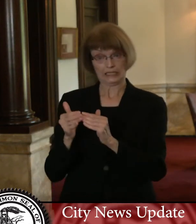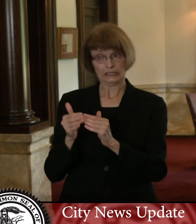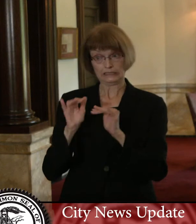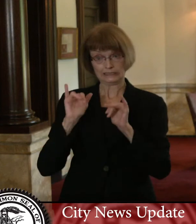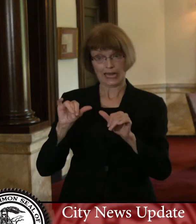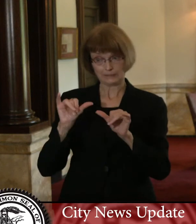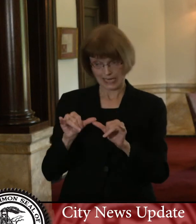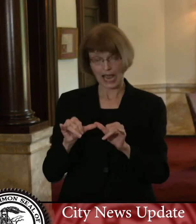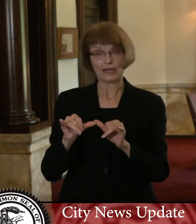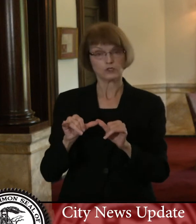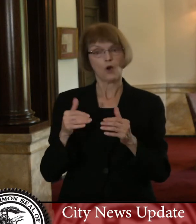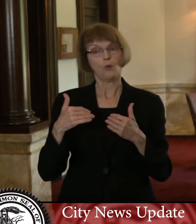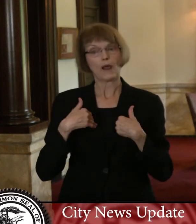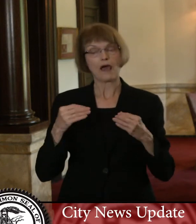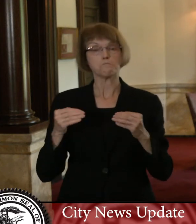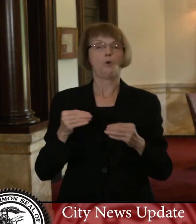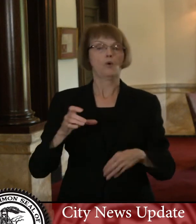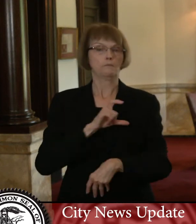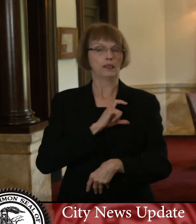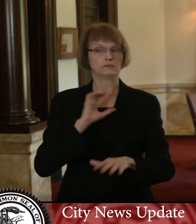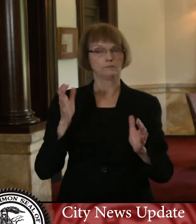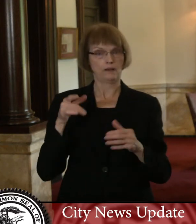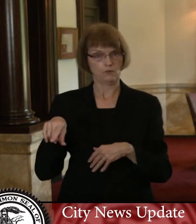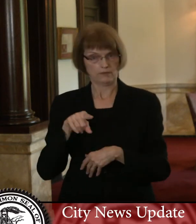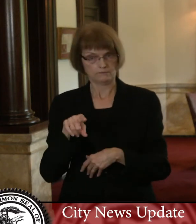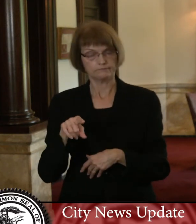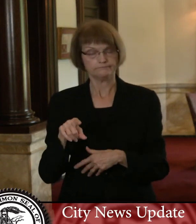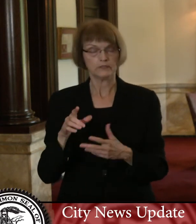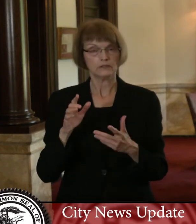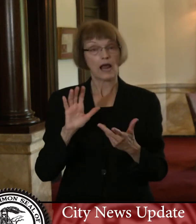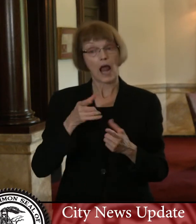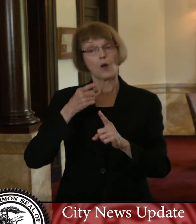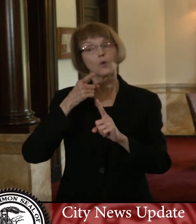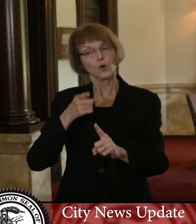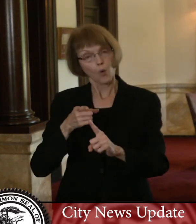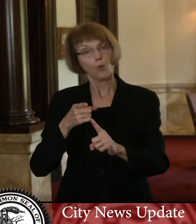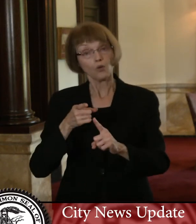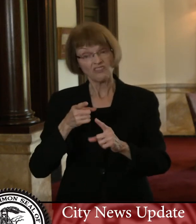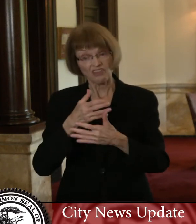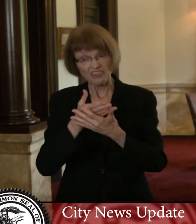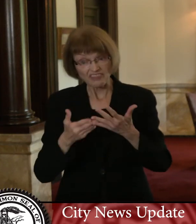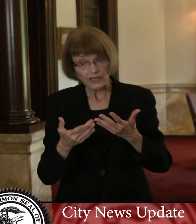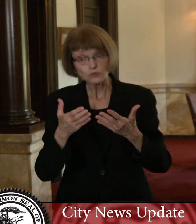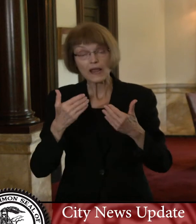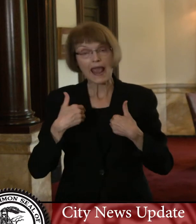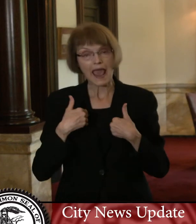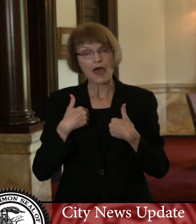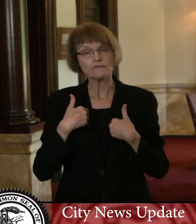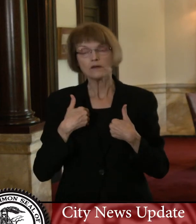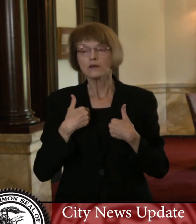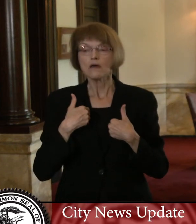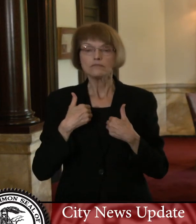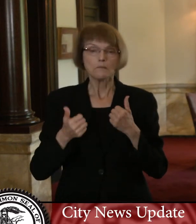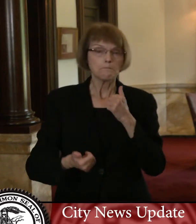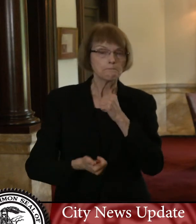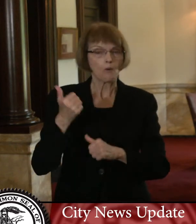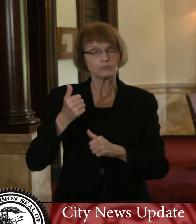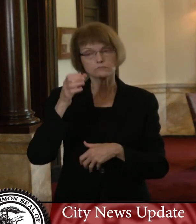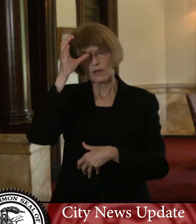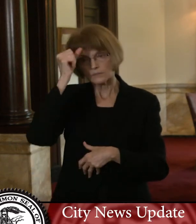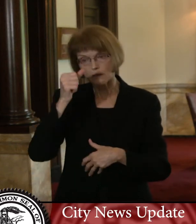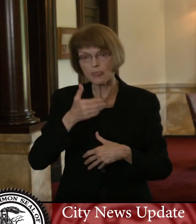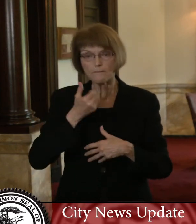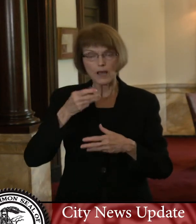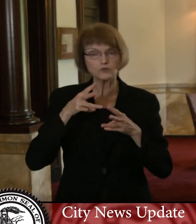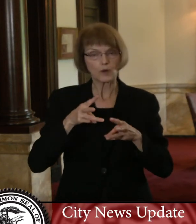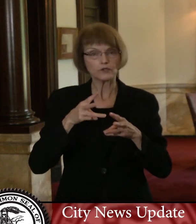And it's about making sure that we are effectively deploying the resources we currently have. The changes that we made to the budget are going to help